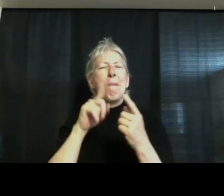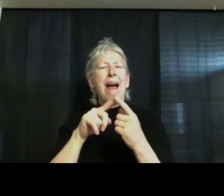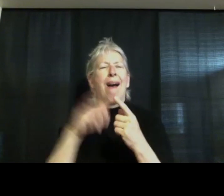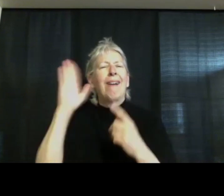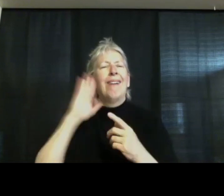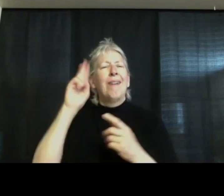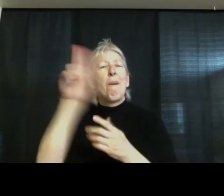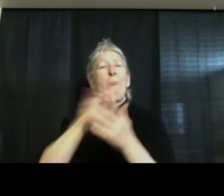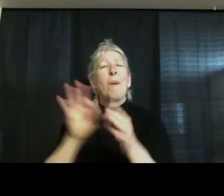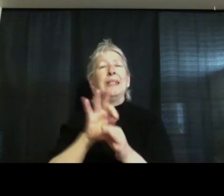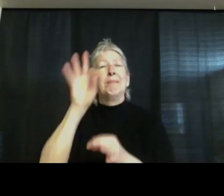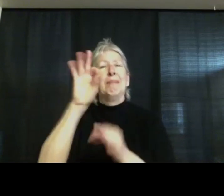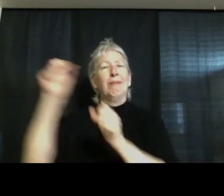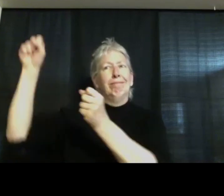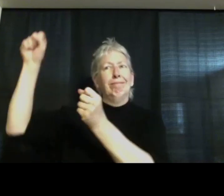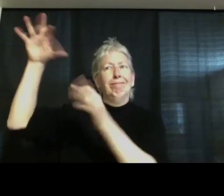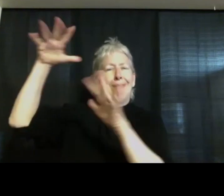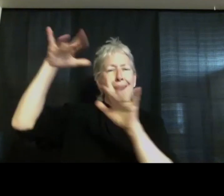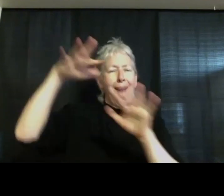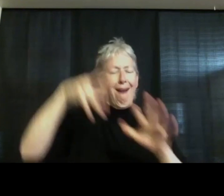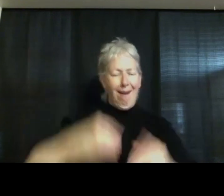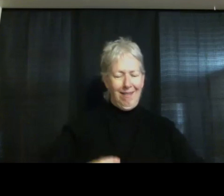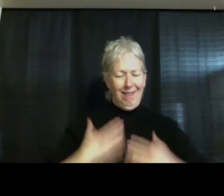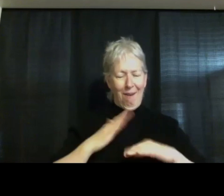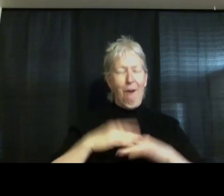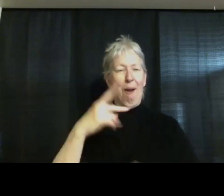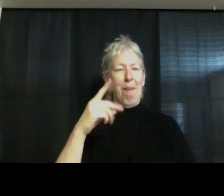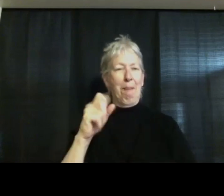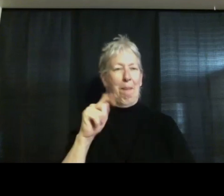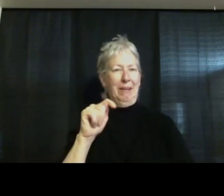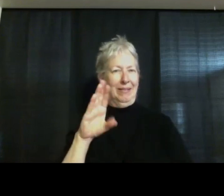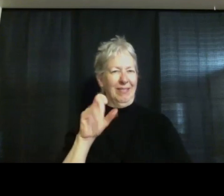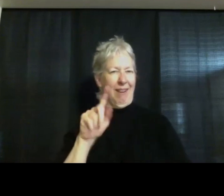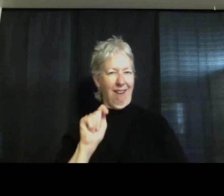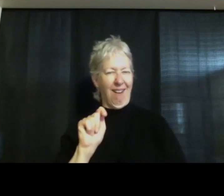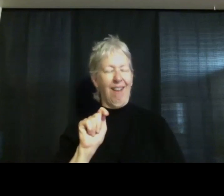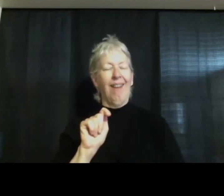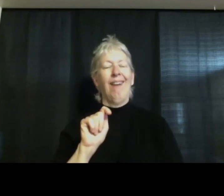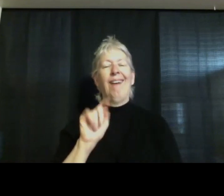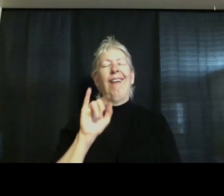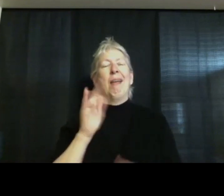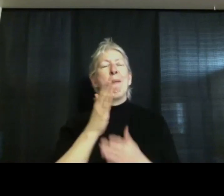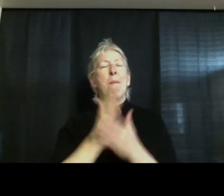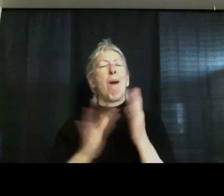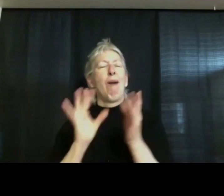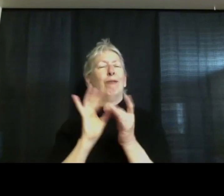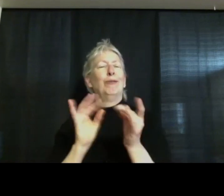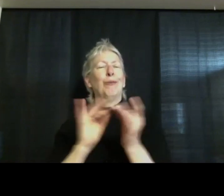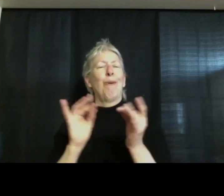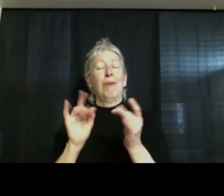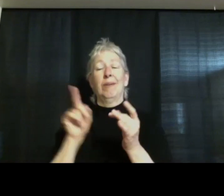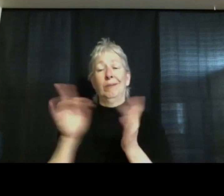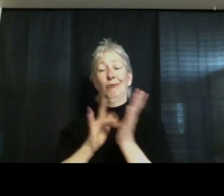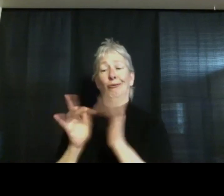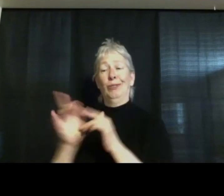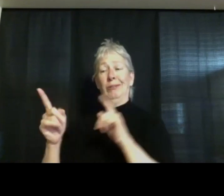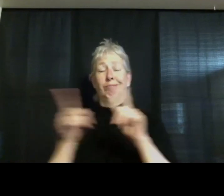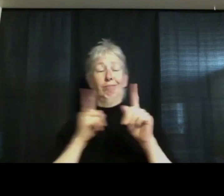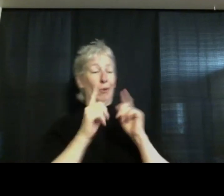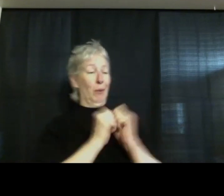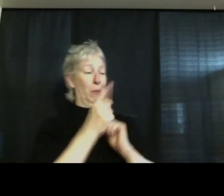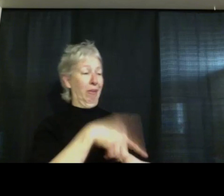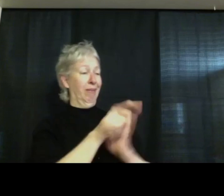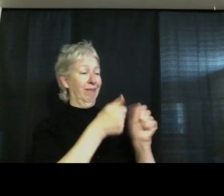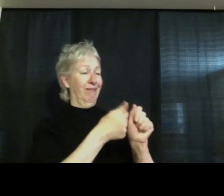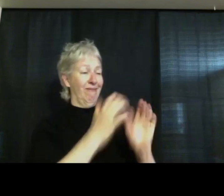Spirit on Pentecost. These verses tell of the risen Christ's conversation with the disciples, in which